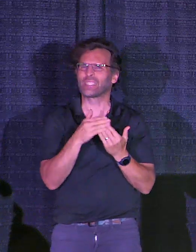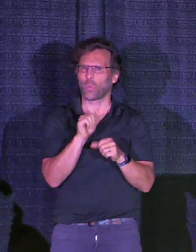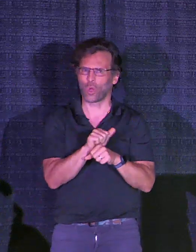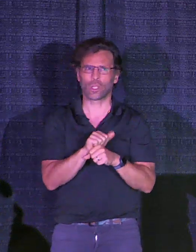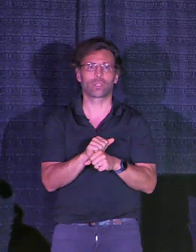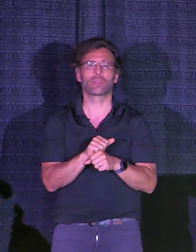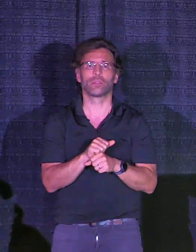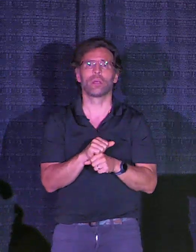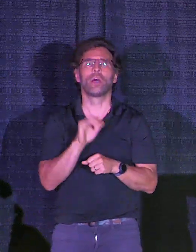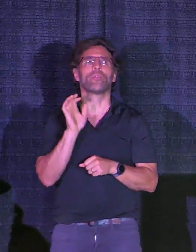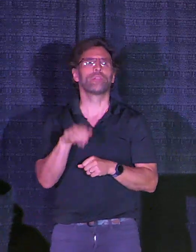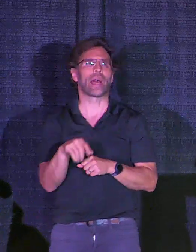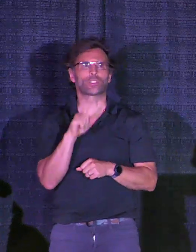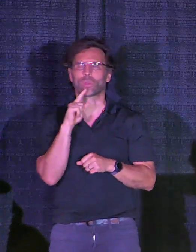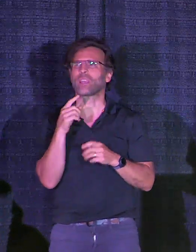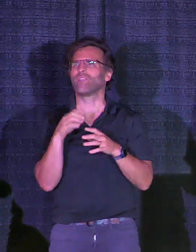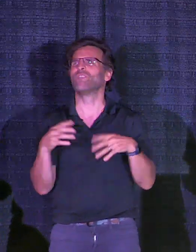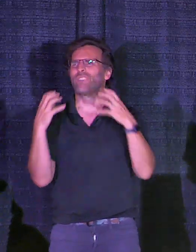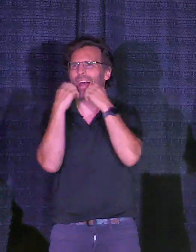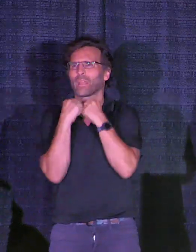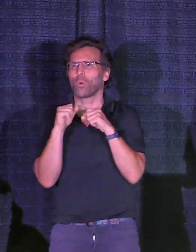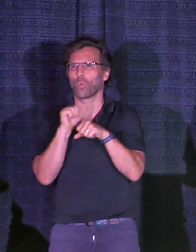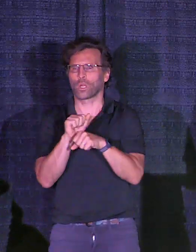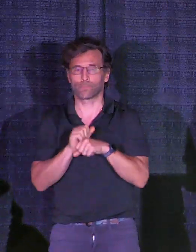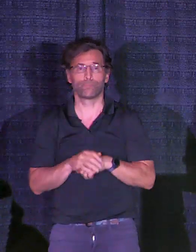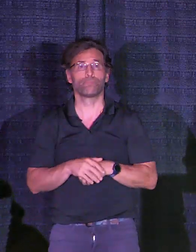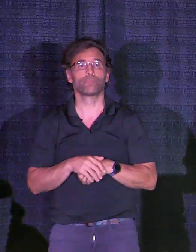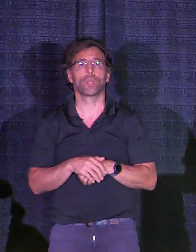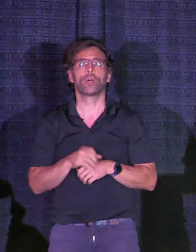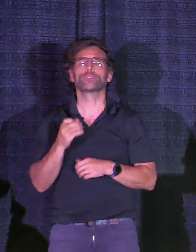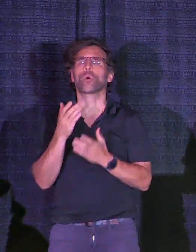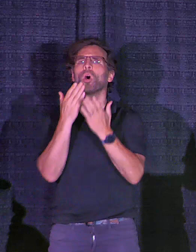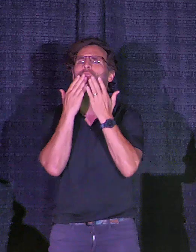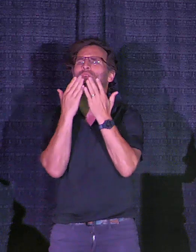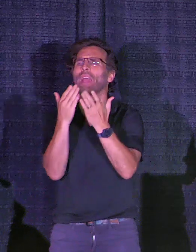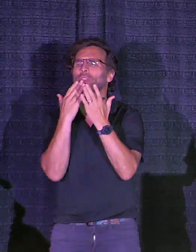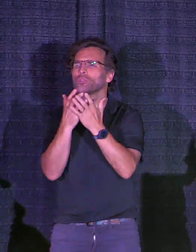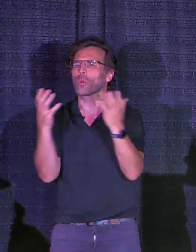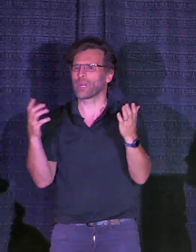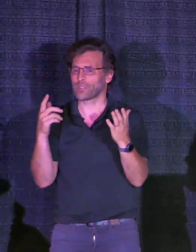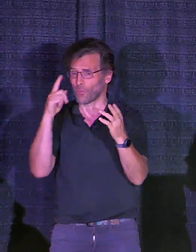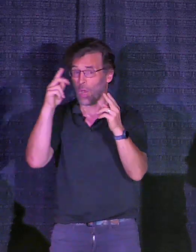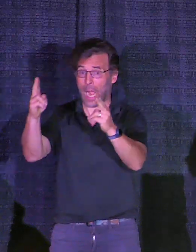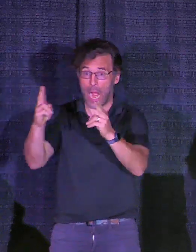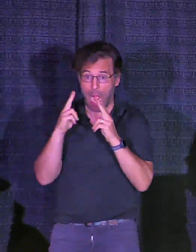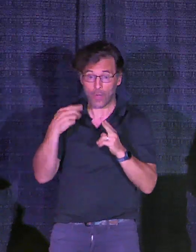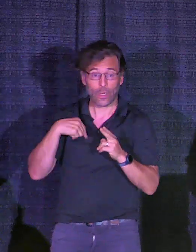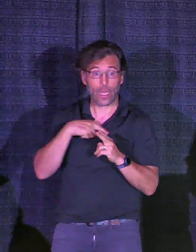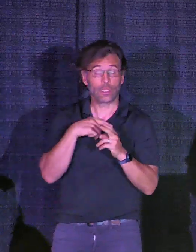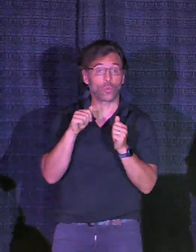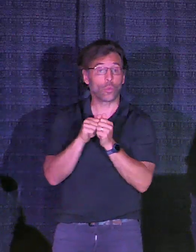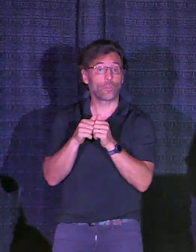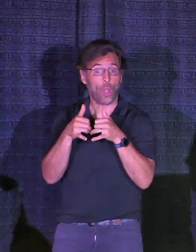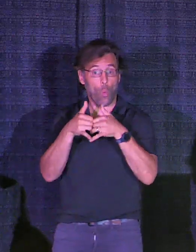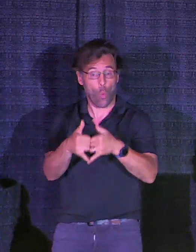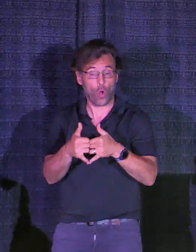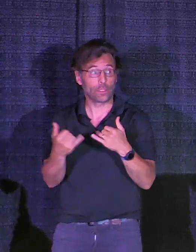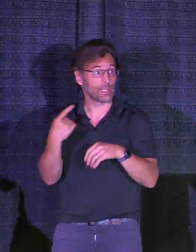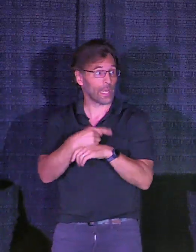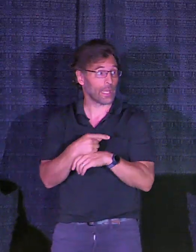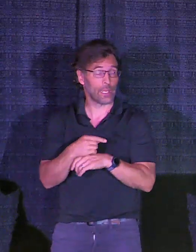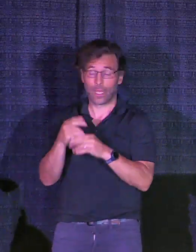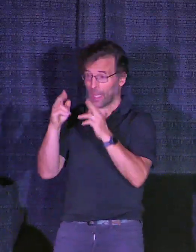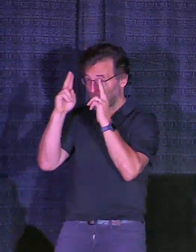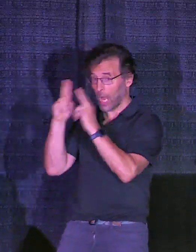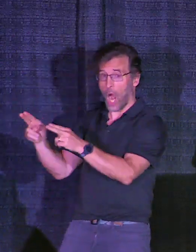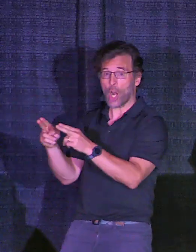but that is really the valuable work. So thank you so much for honoring us with the award today and honoring